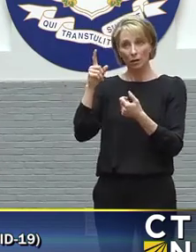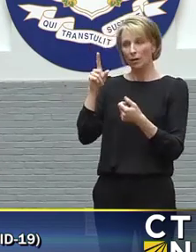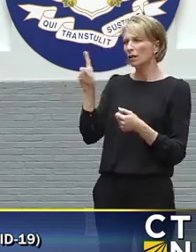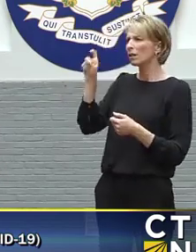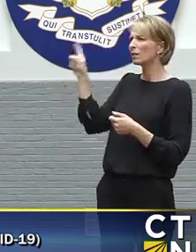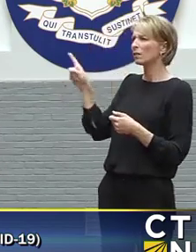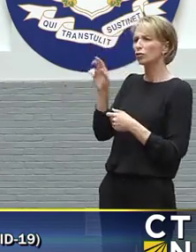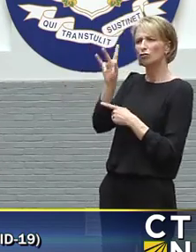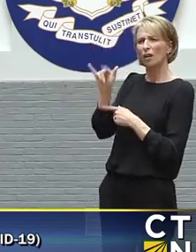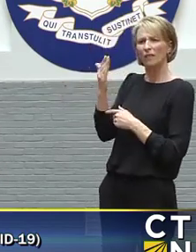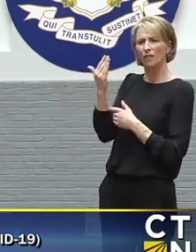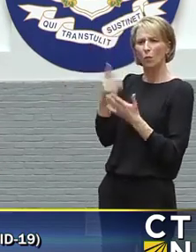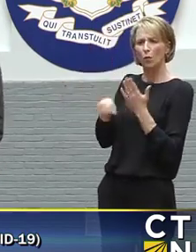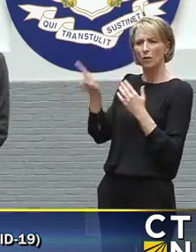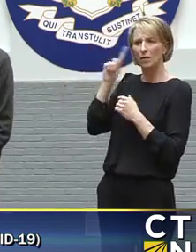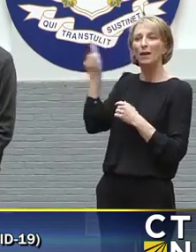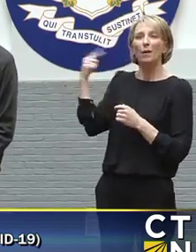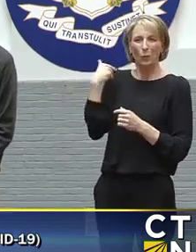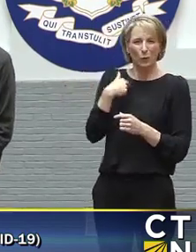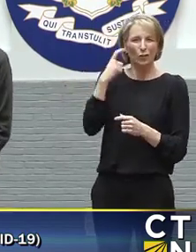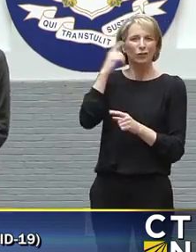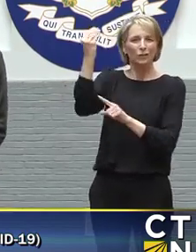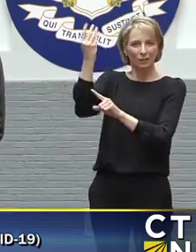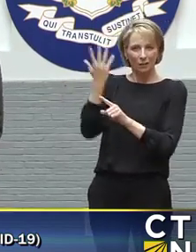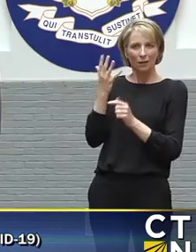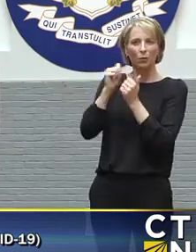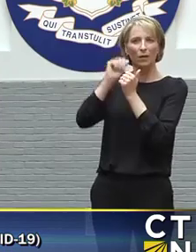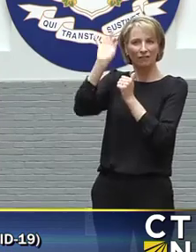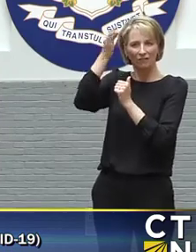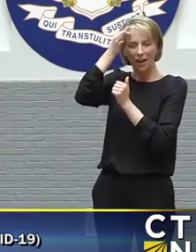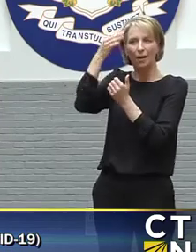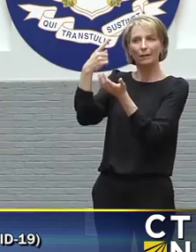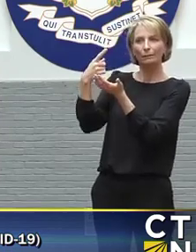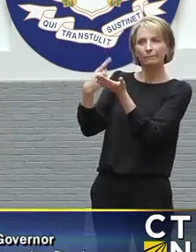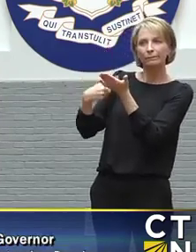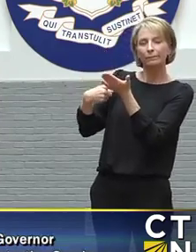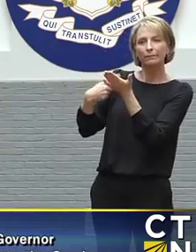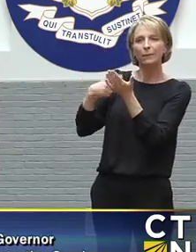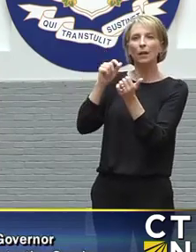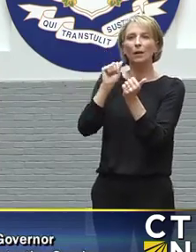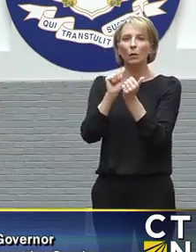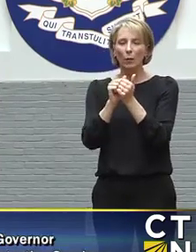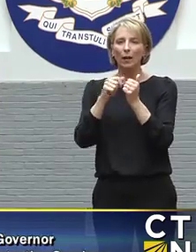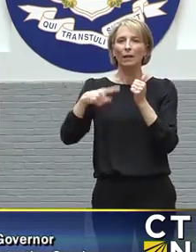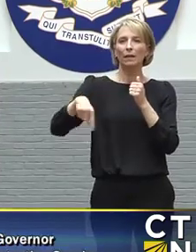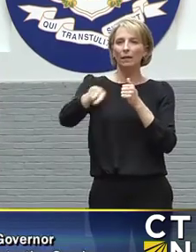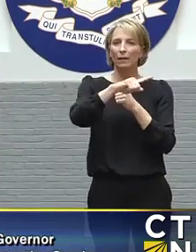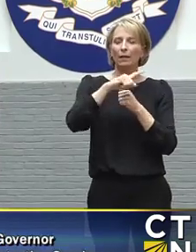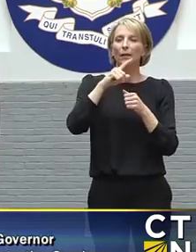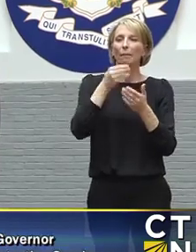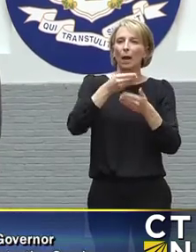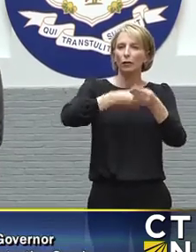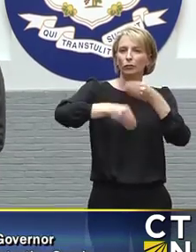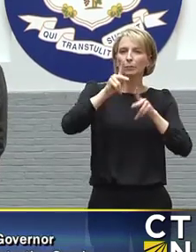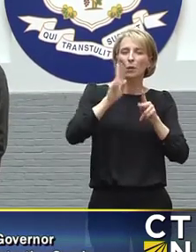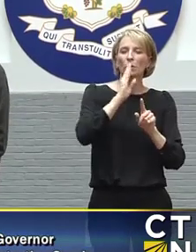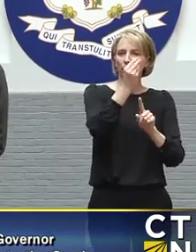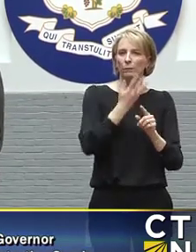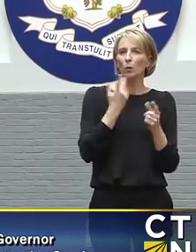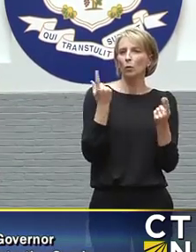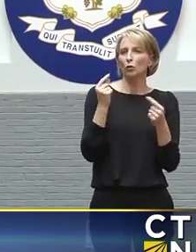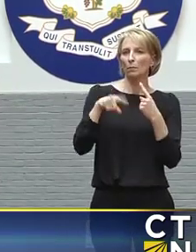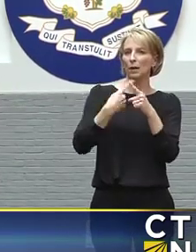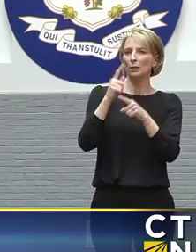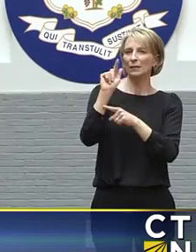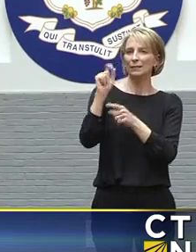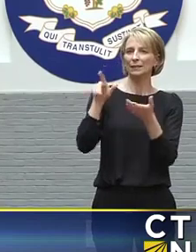15th, you know? Yeah, we just saw that come down. We're talking about that with Secretary McCaw and the team, and we'll have additional guidance on that soon.